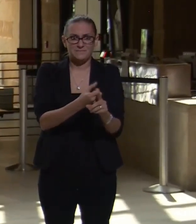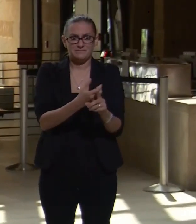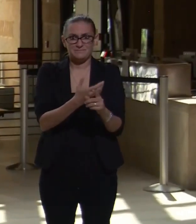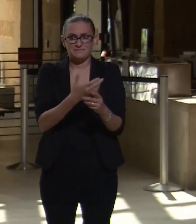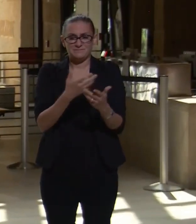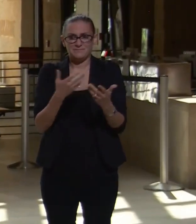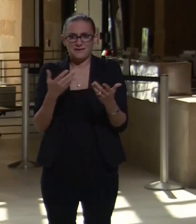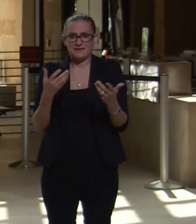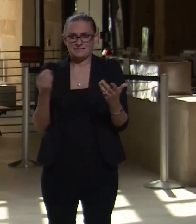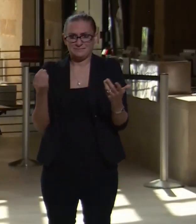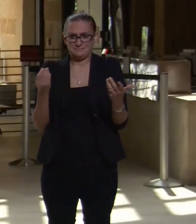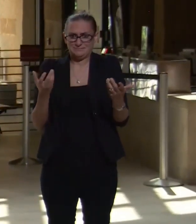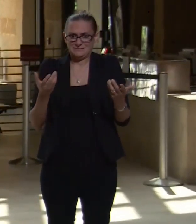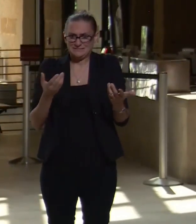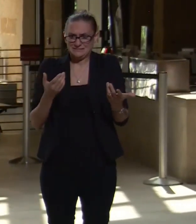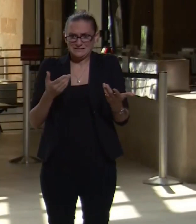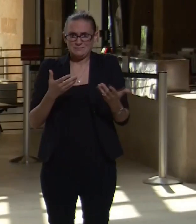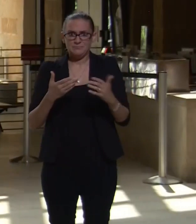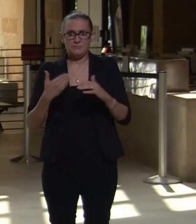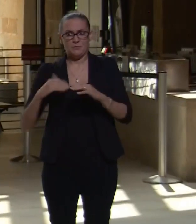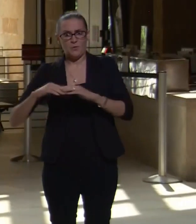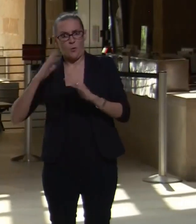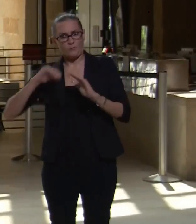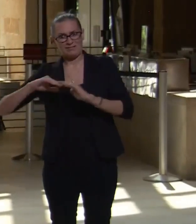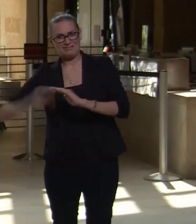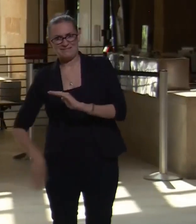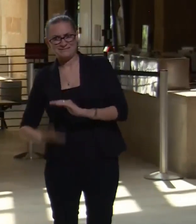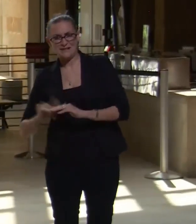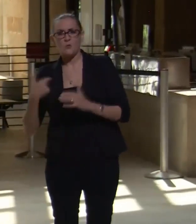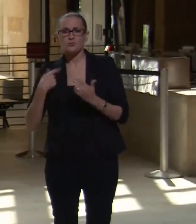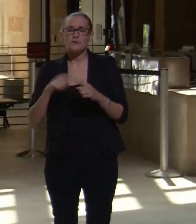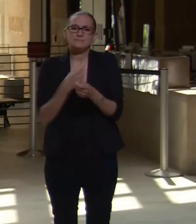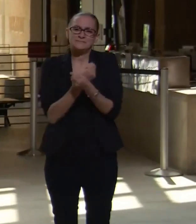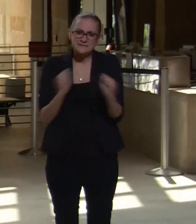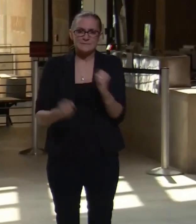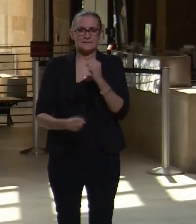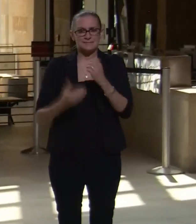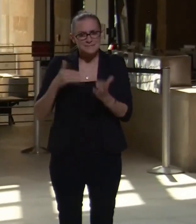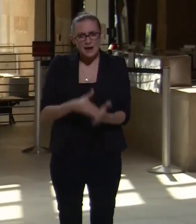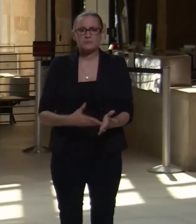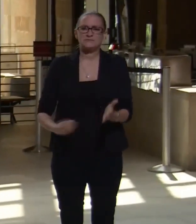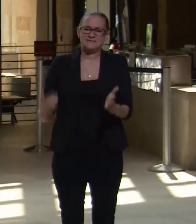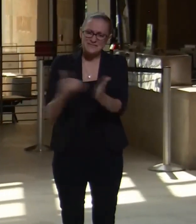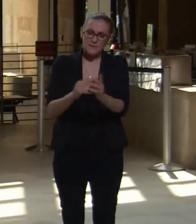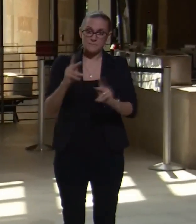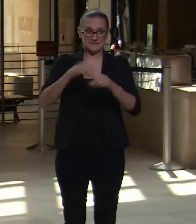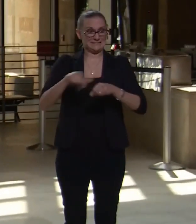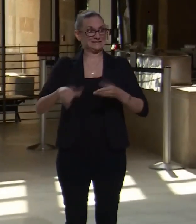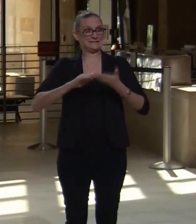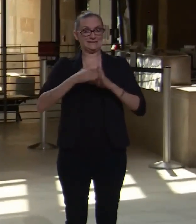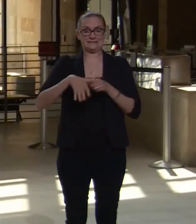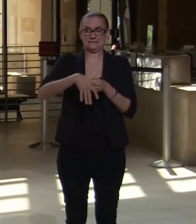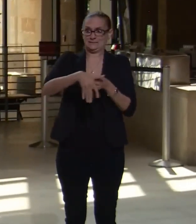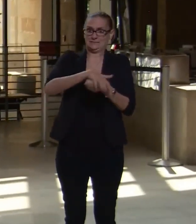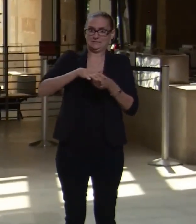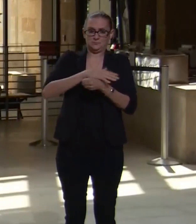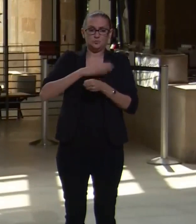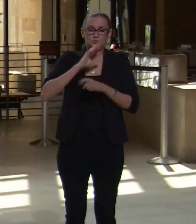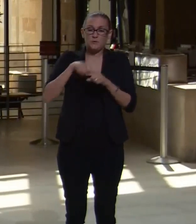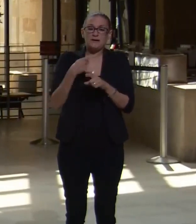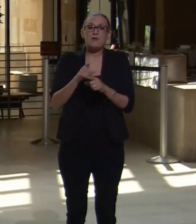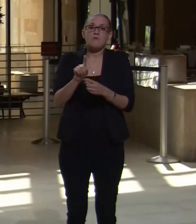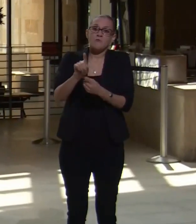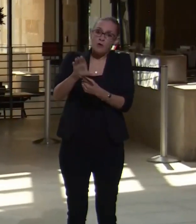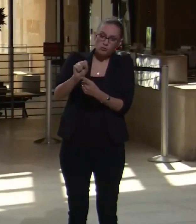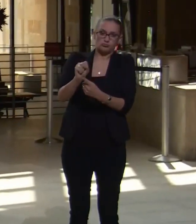that which could be impacted by this. We're talking about saving thousands and thousands of people in this city alone. We're talking about